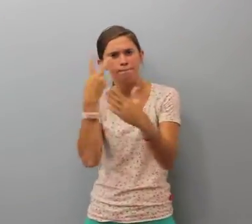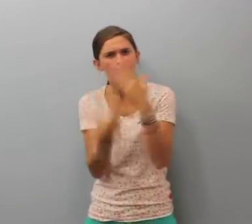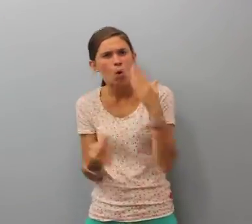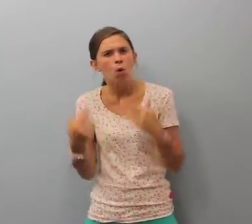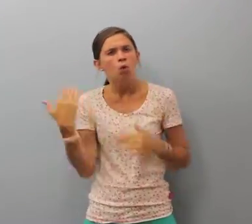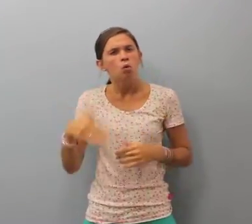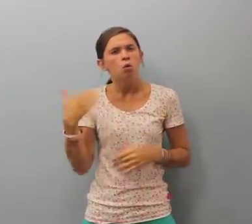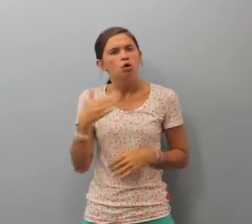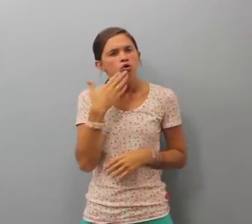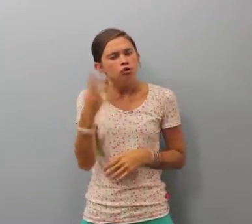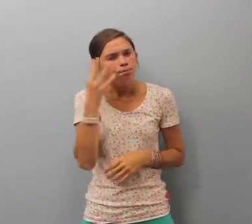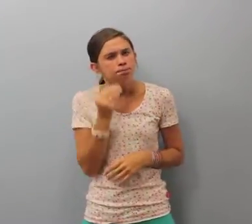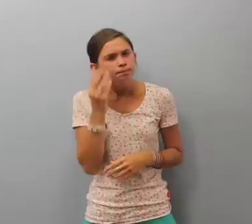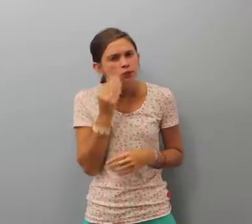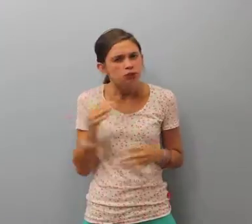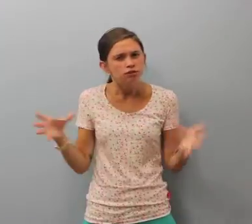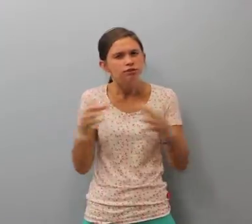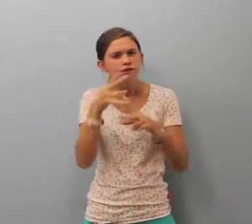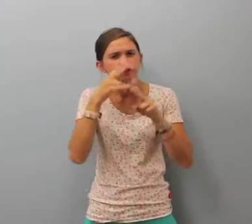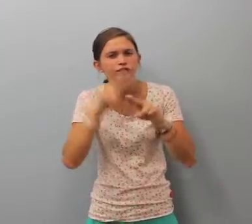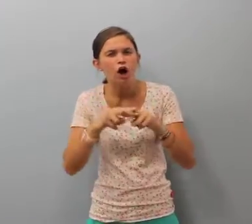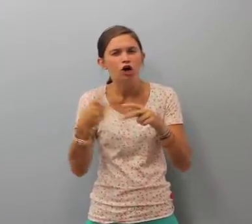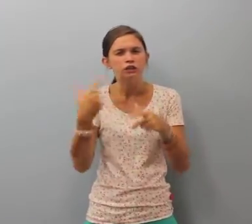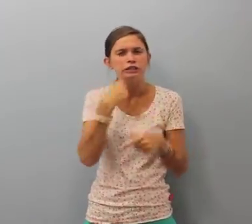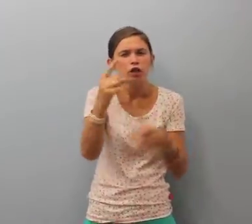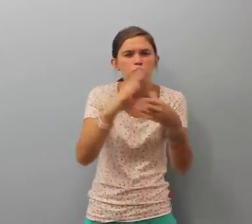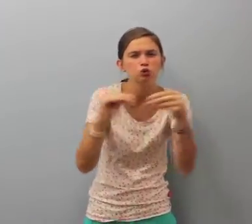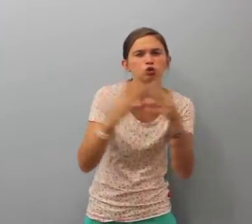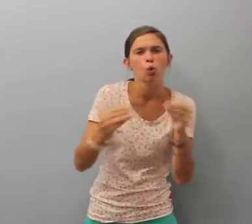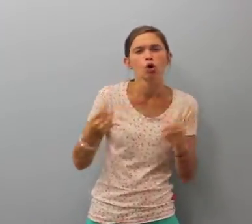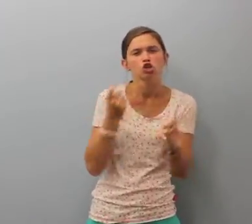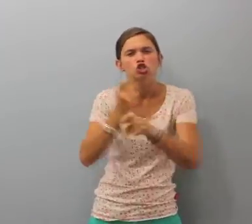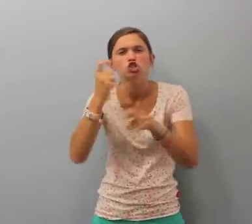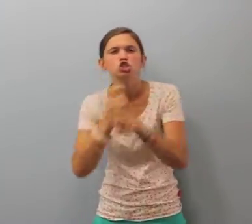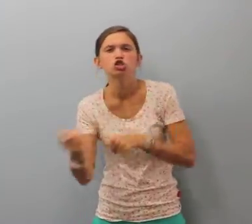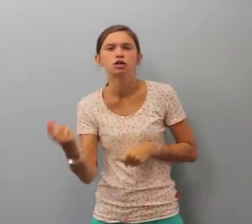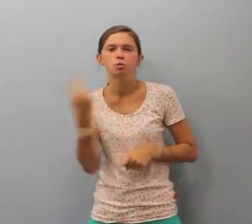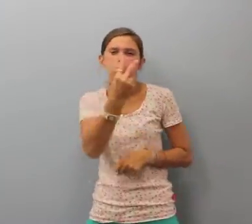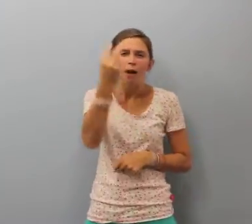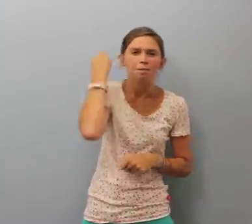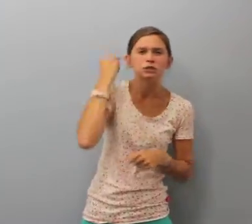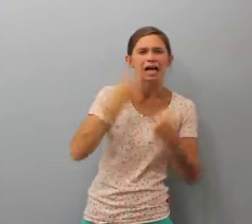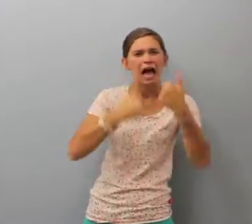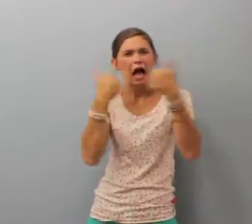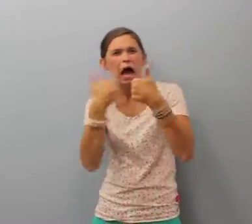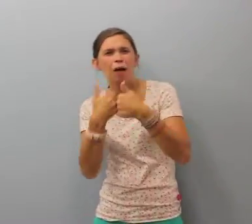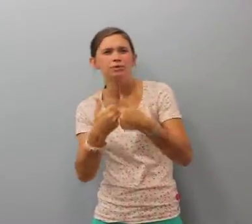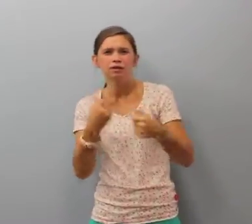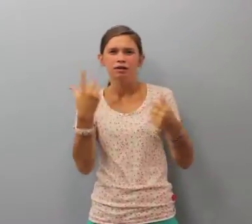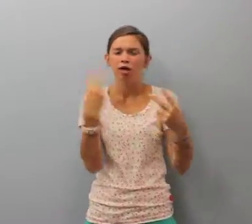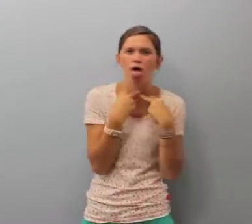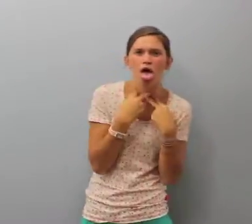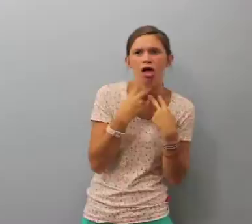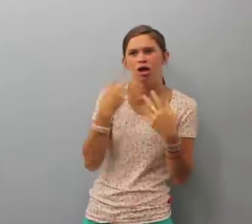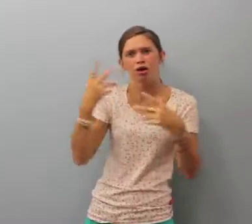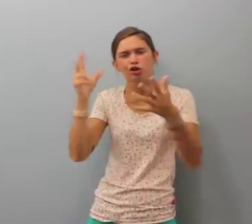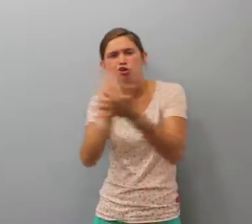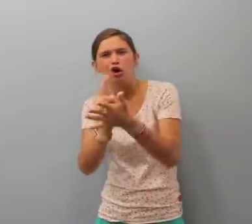with the sports teams here at the Learning Center. She really enjoyed basketball and soccer. She had some great